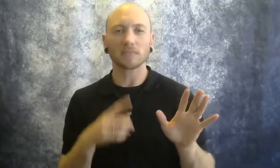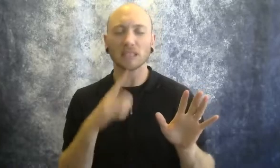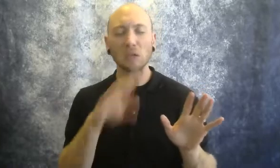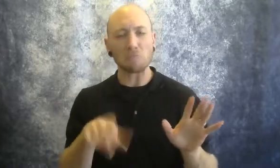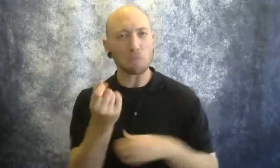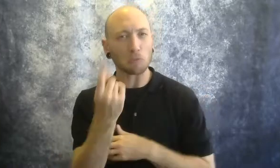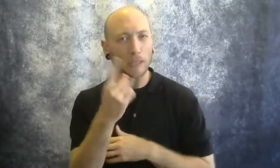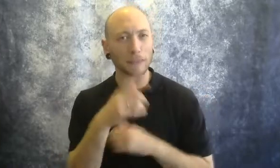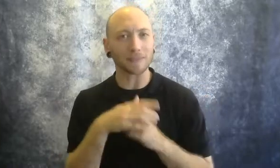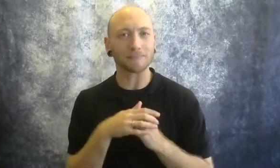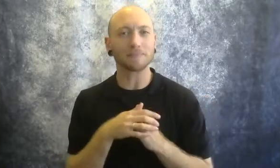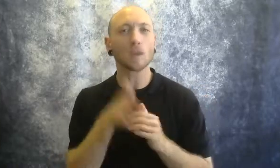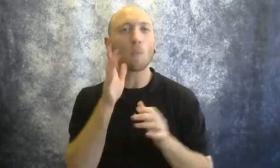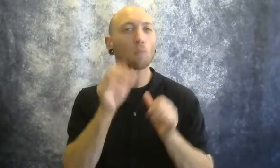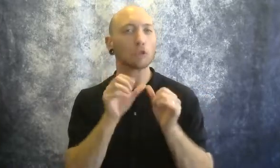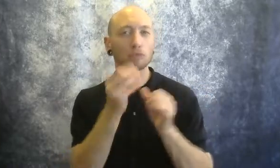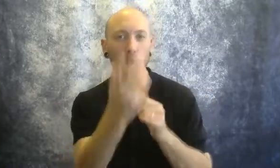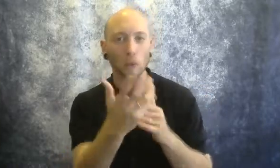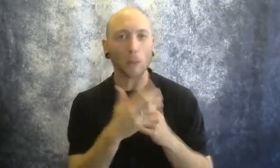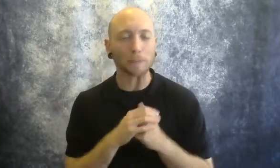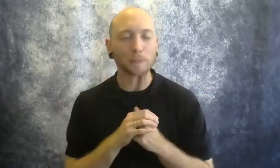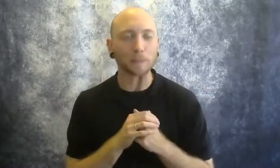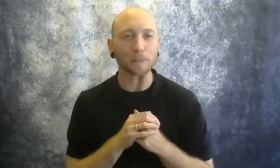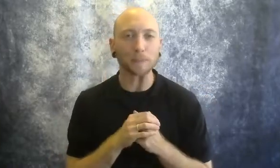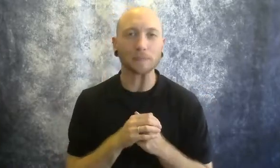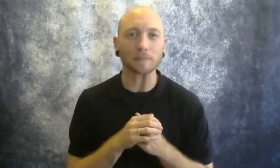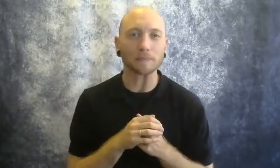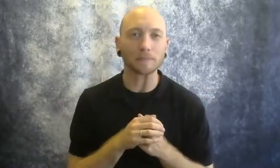pay, etc. I think you get the point. We'll keep you posted, he says.